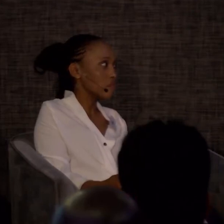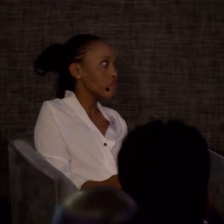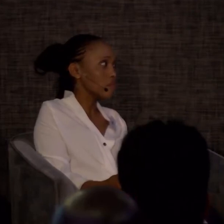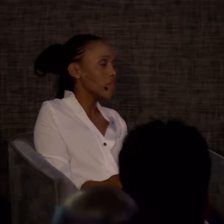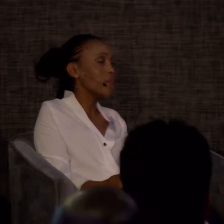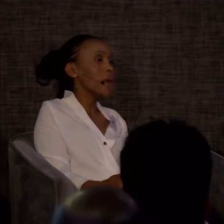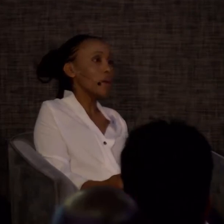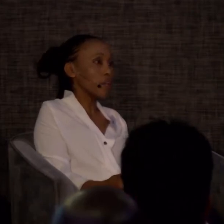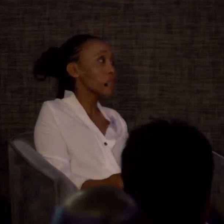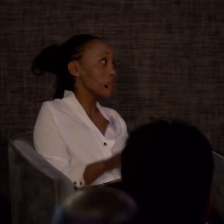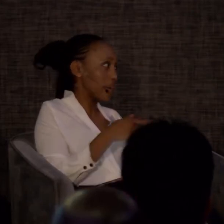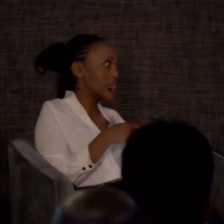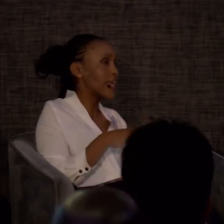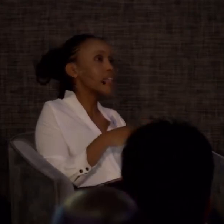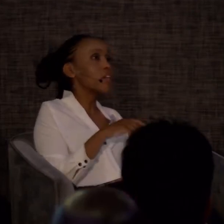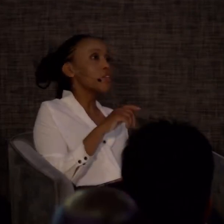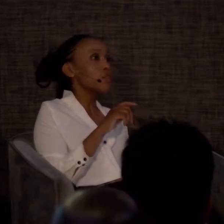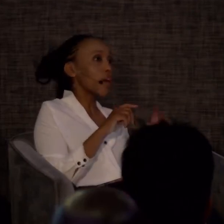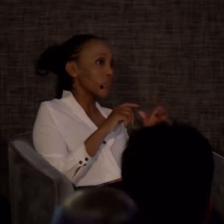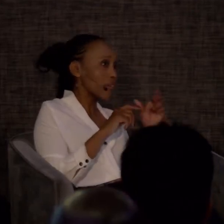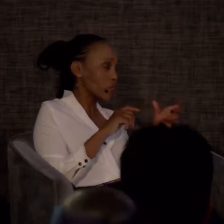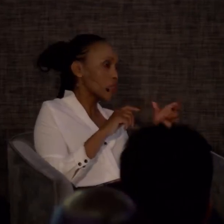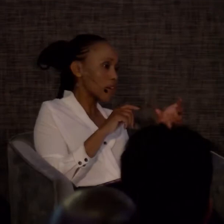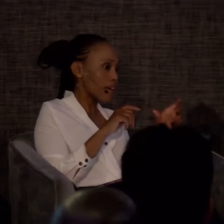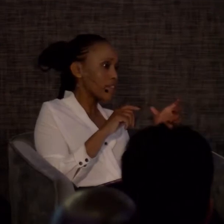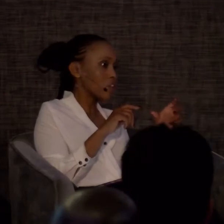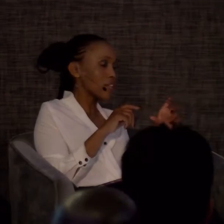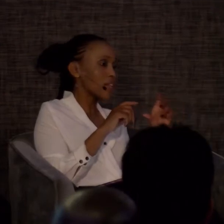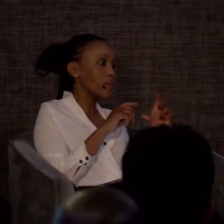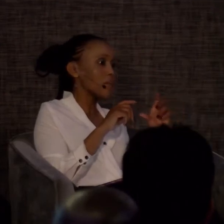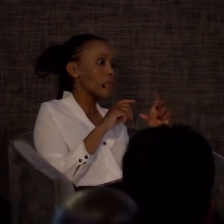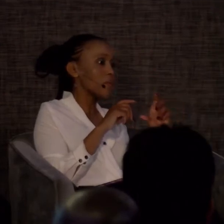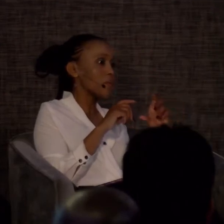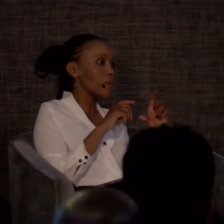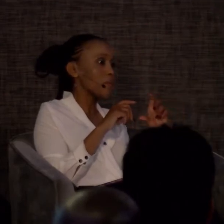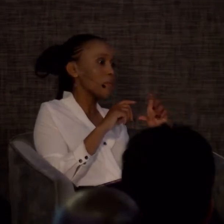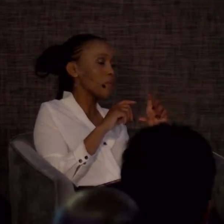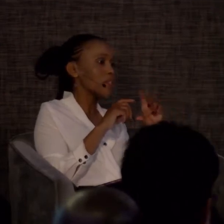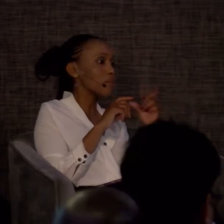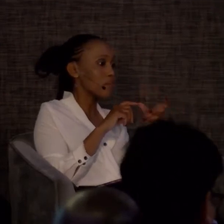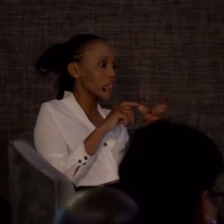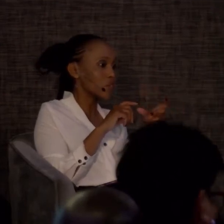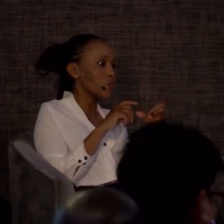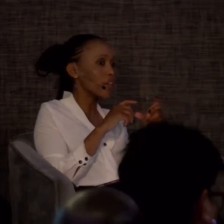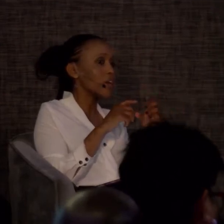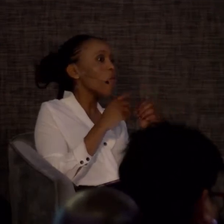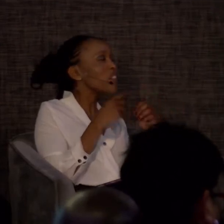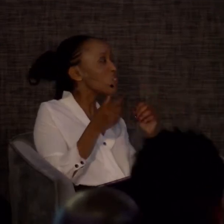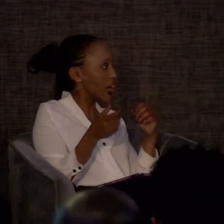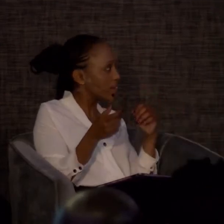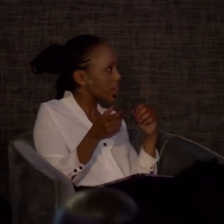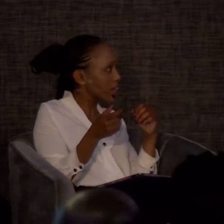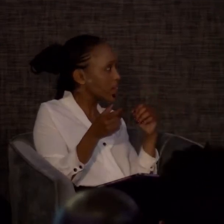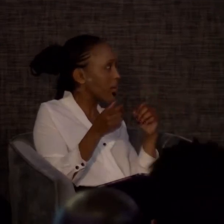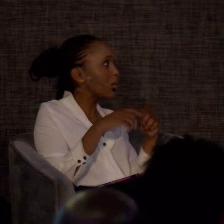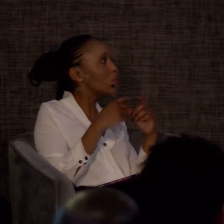failed state, aren't there? Yeah. Okay. So exactly. So I actually wanted to cover that because I think the what's important is to look at what